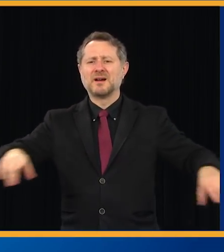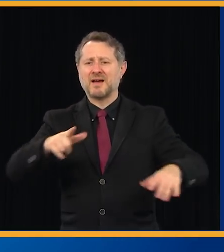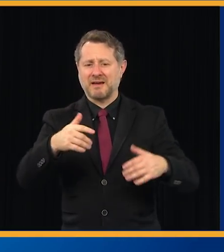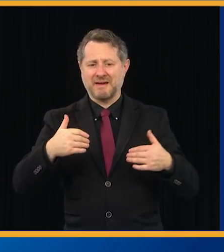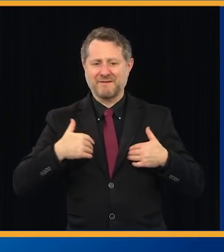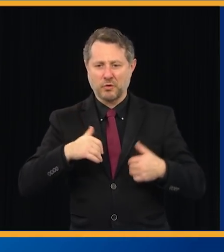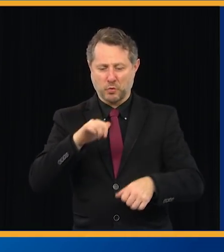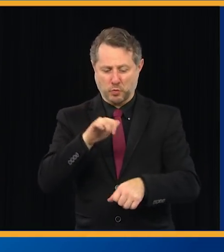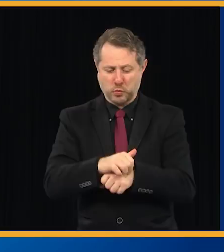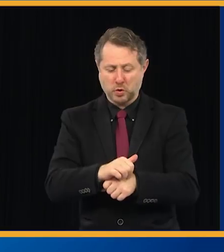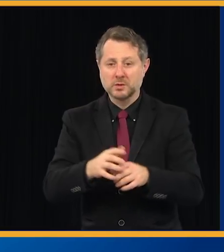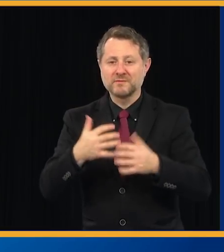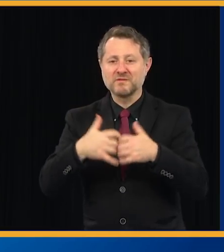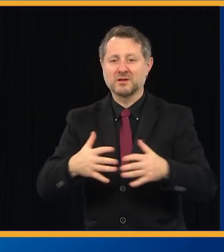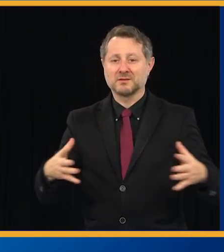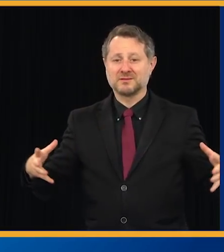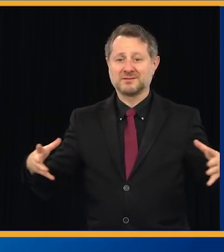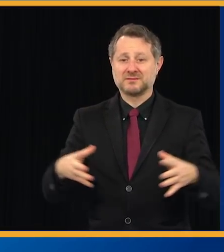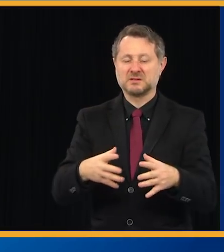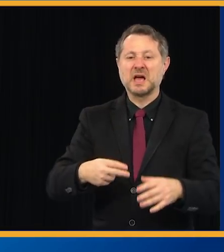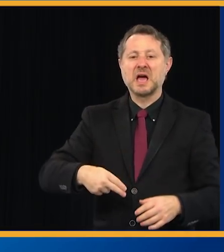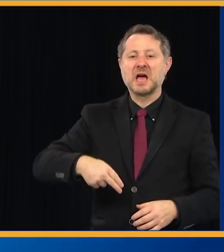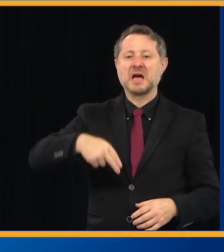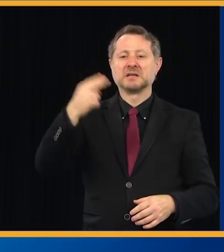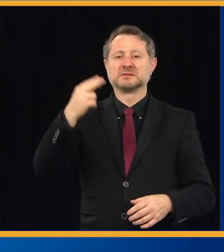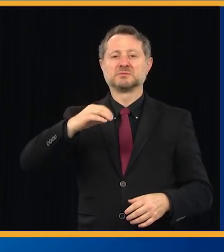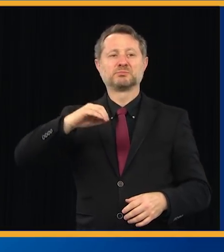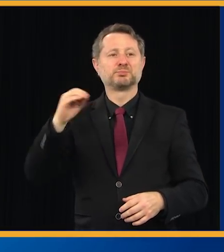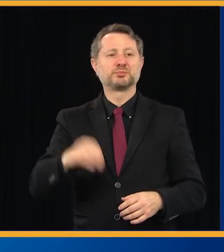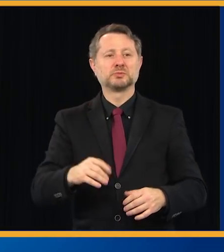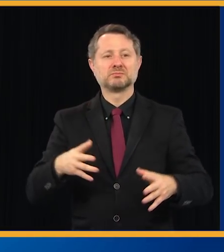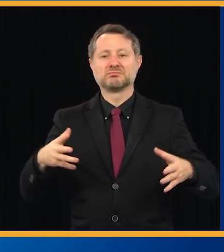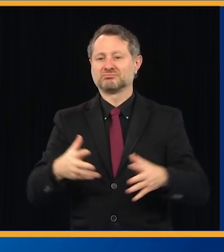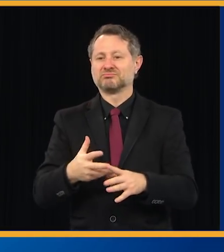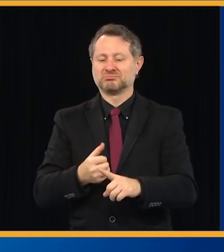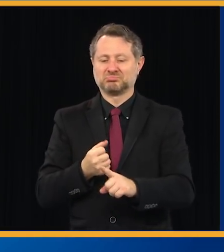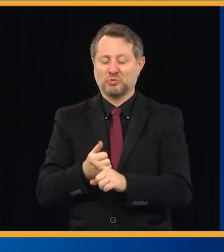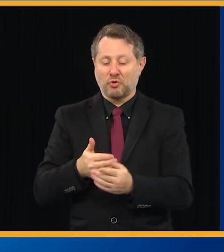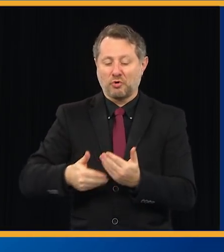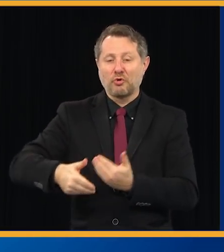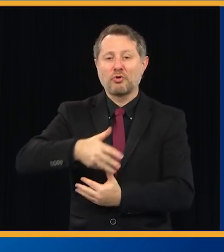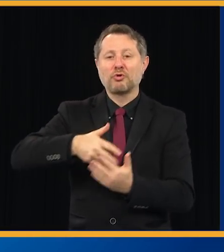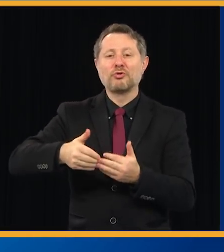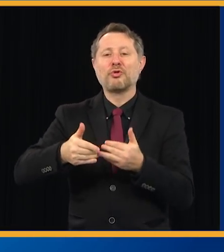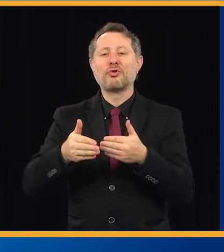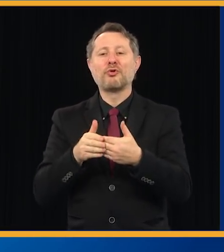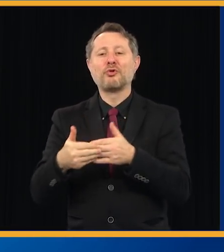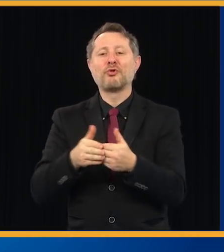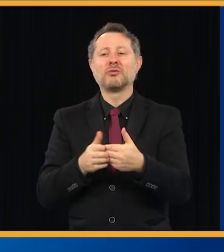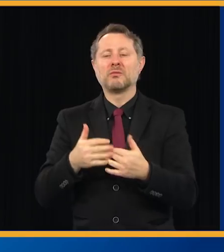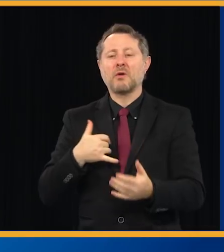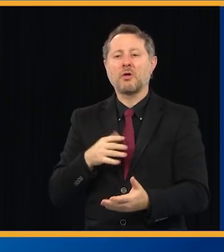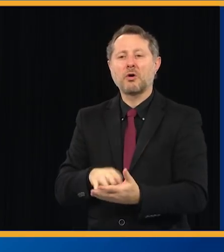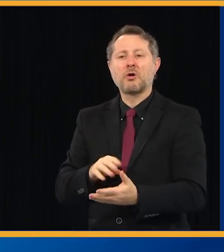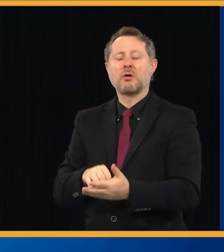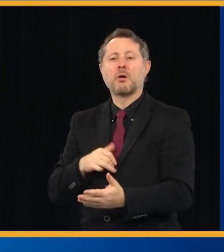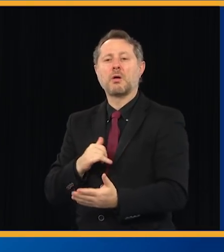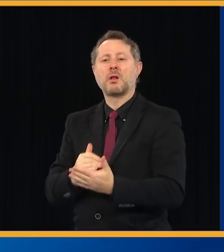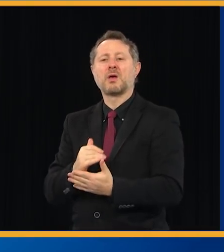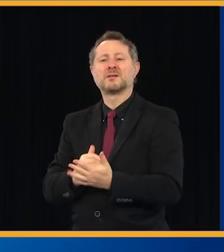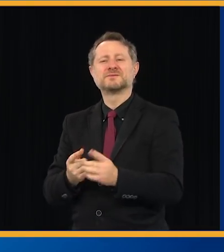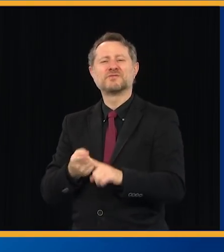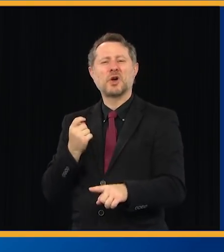number of workers in a dense environment. And we learned that already in New York when we had the New